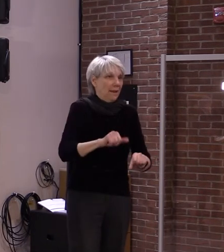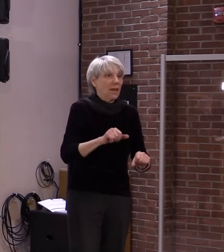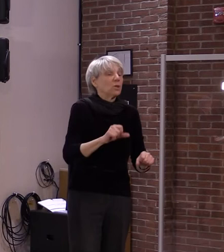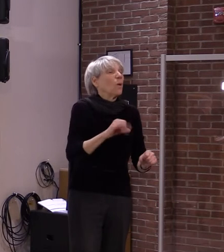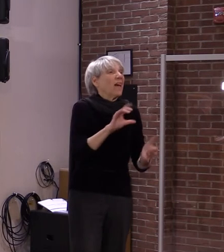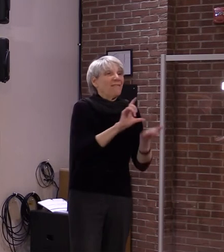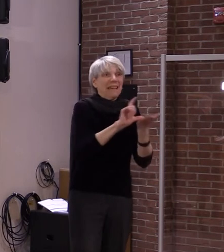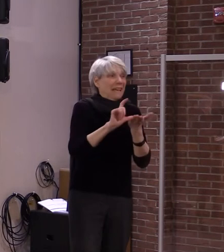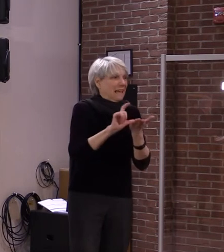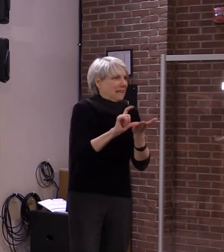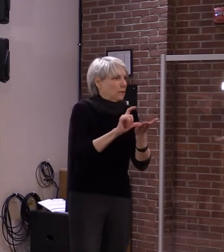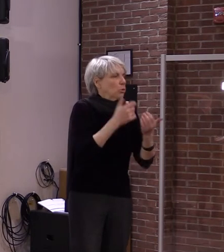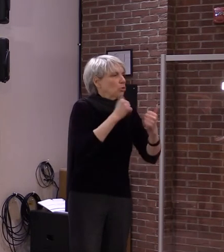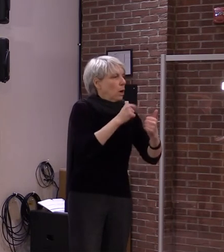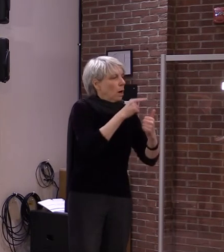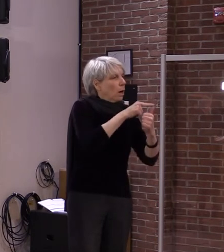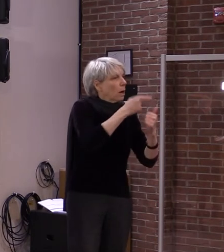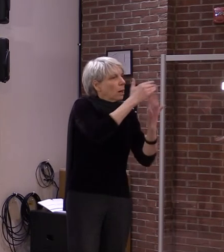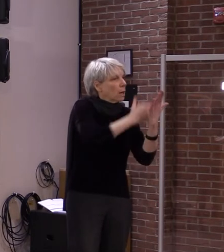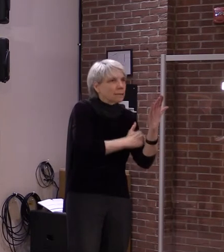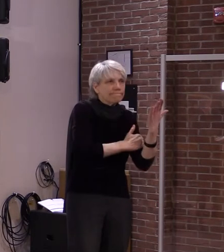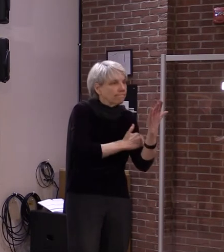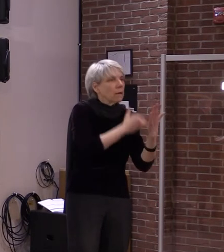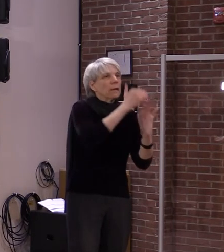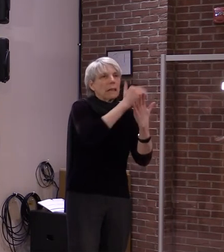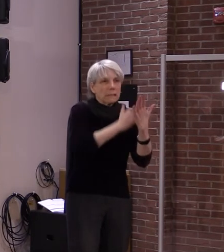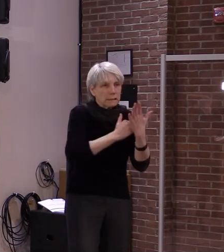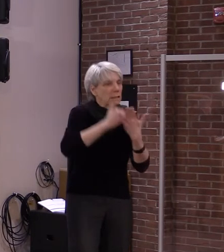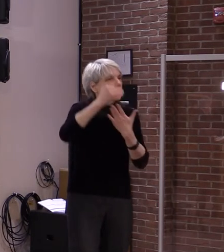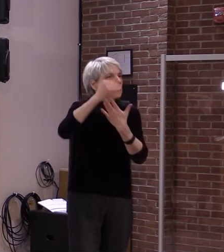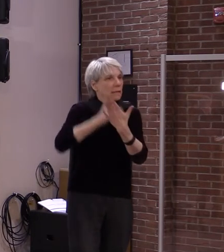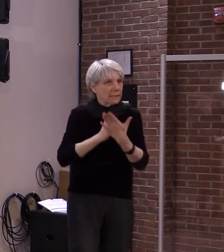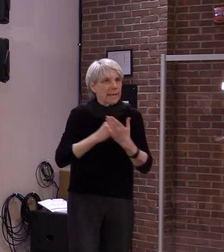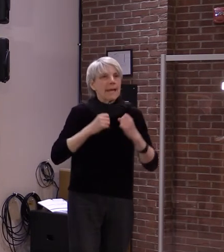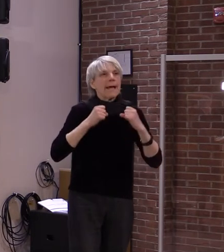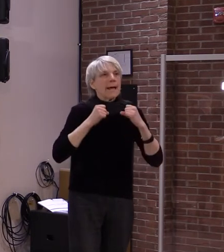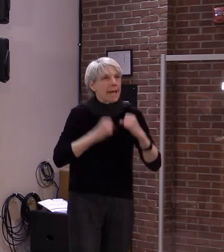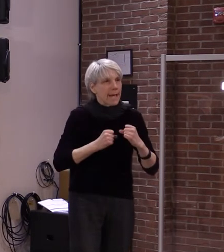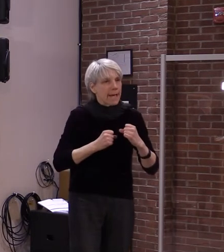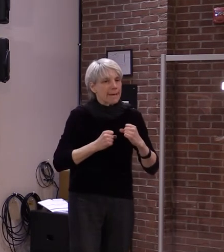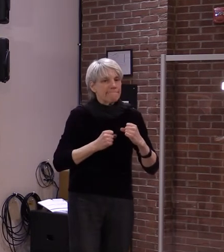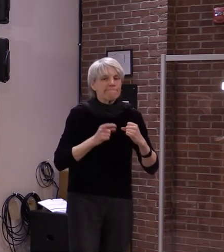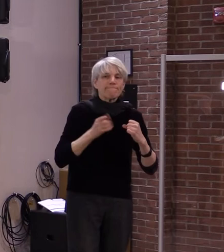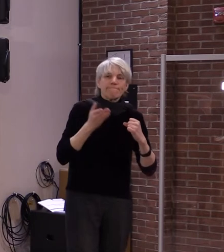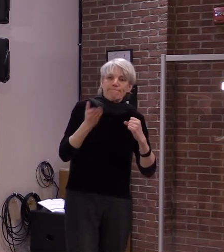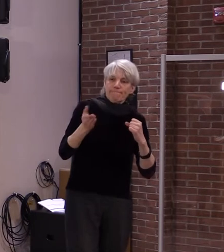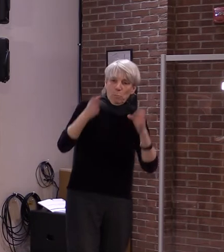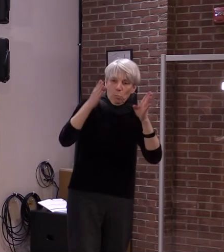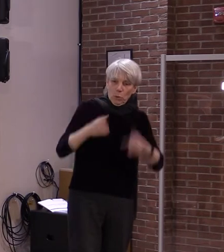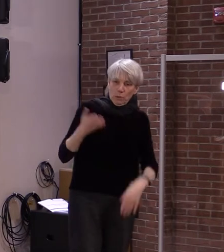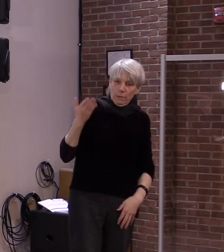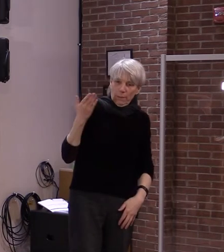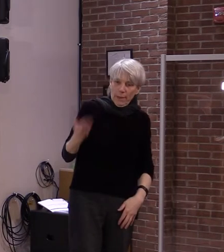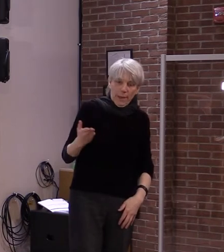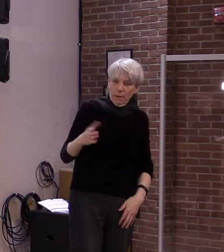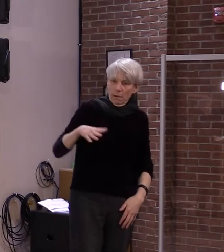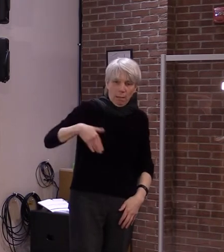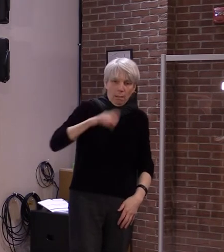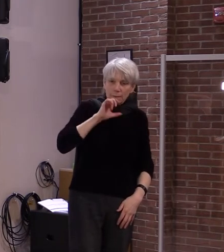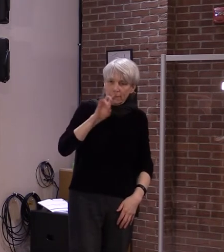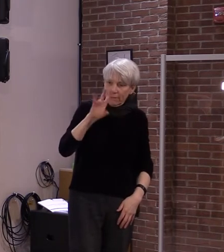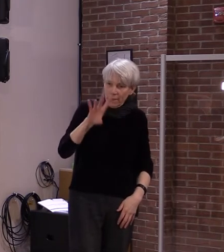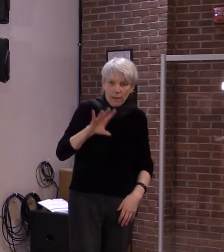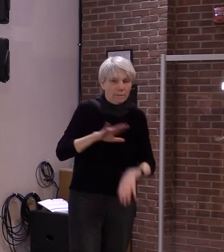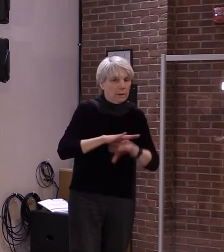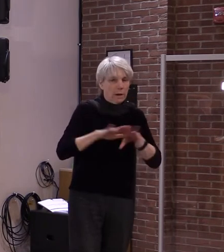last resort a vaccine has to be administered to a person not eligible in order to prevent waste local health